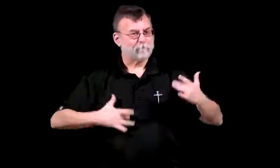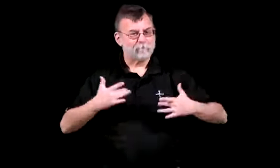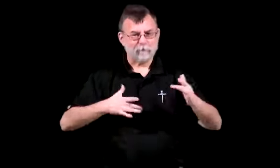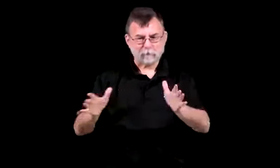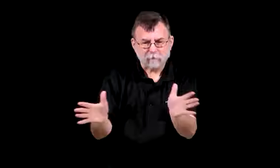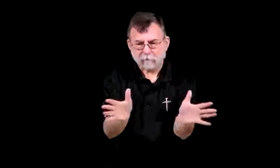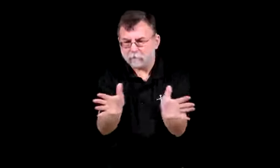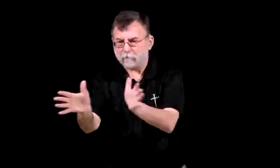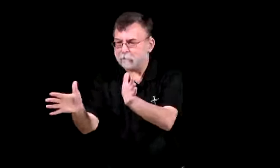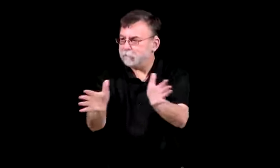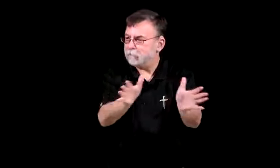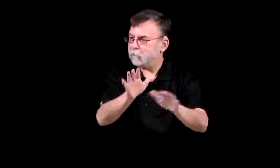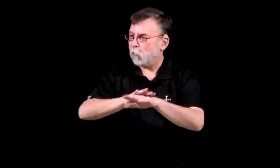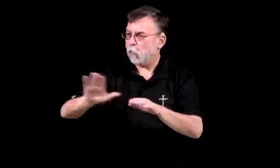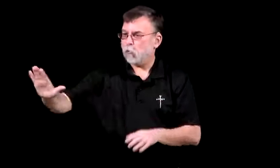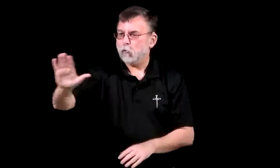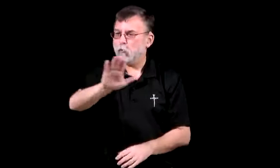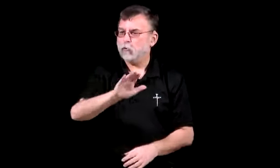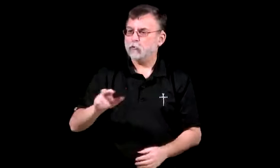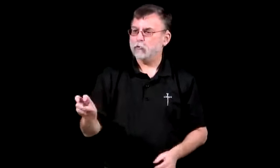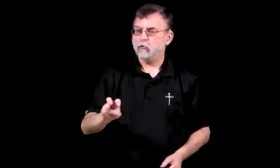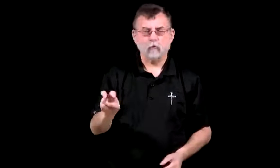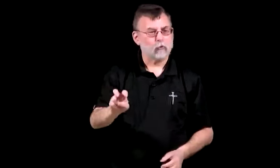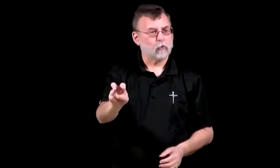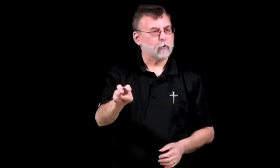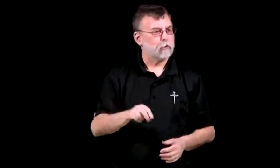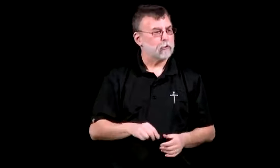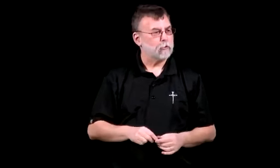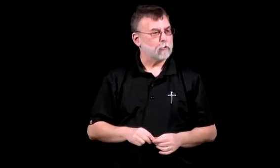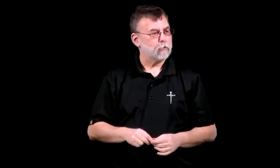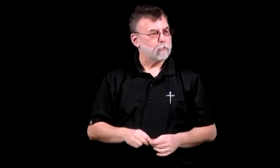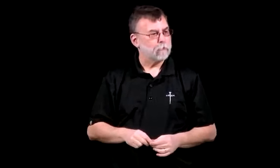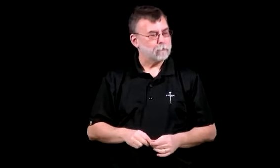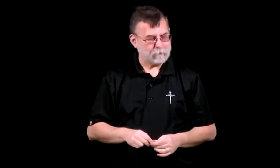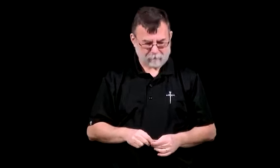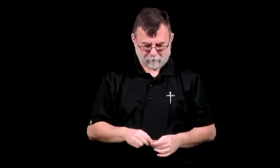and looking forward with excitement to encouraging you on your journey and on your right path.